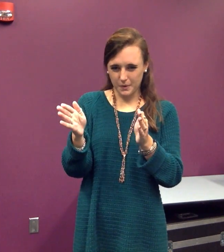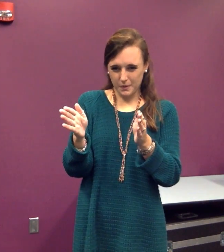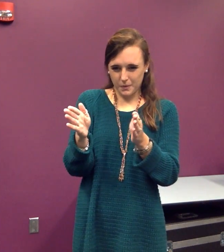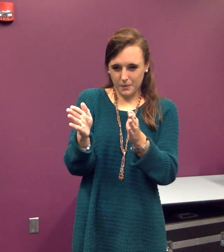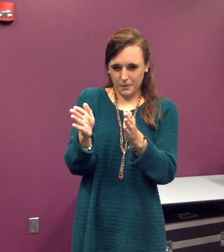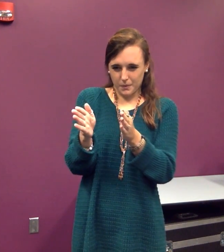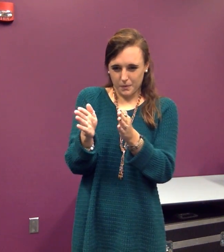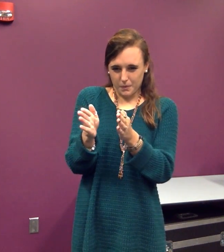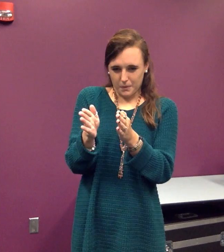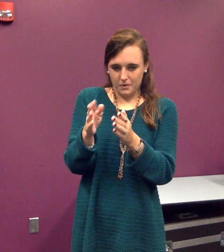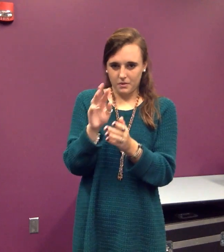Narrower,